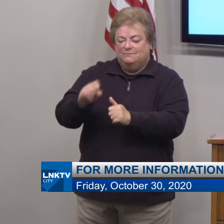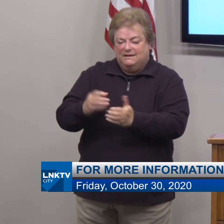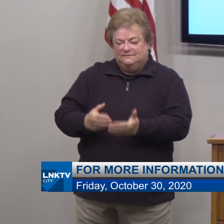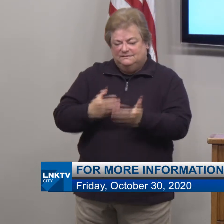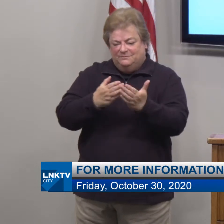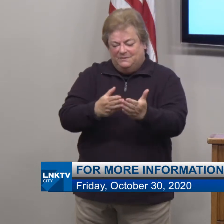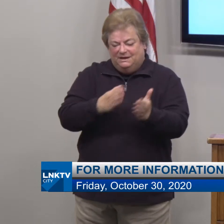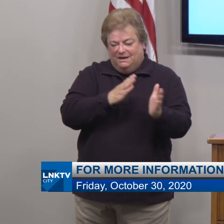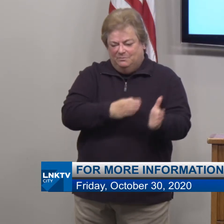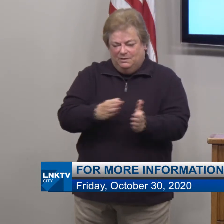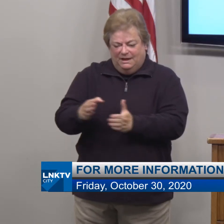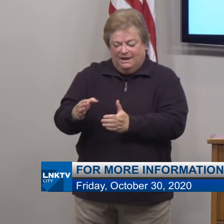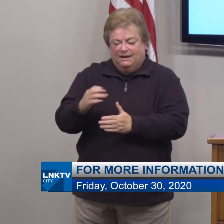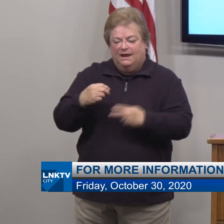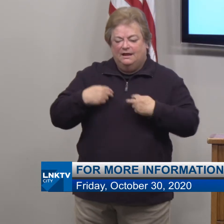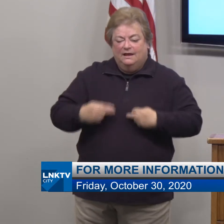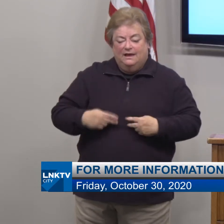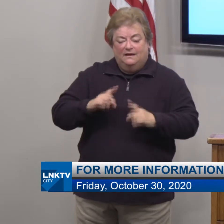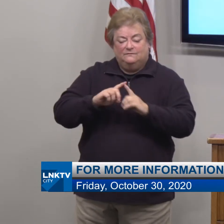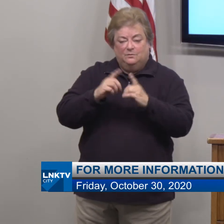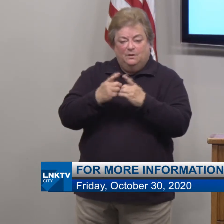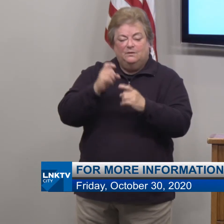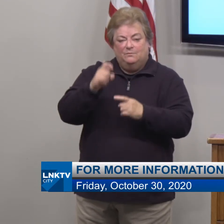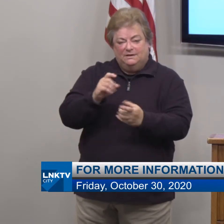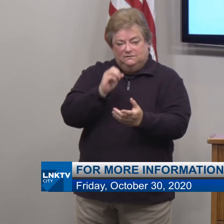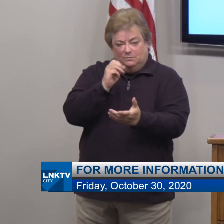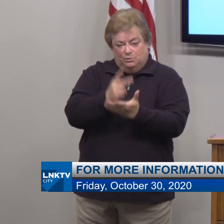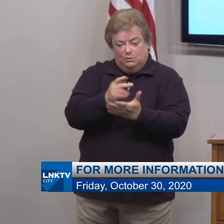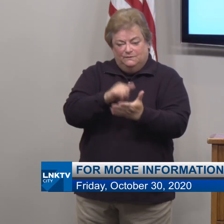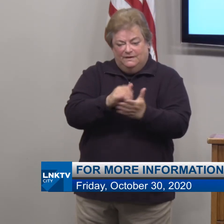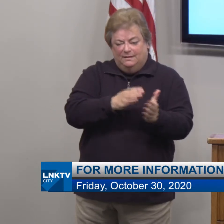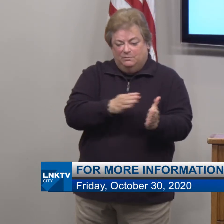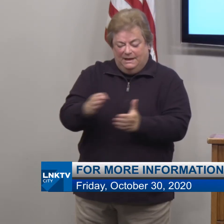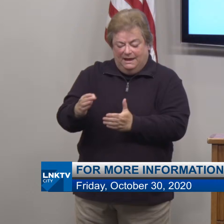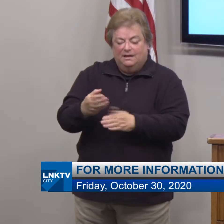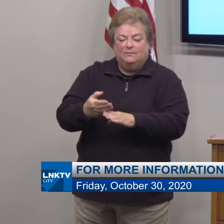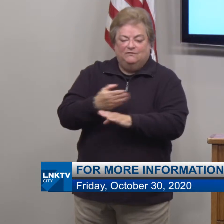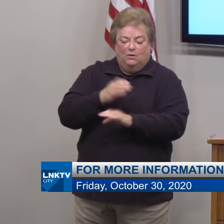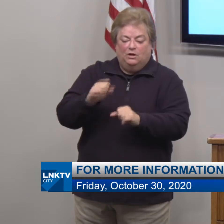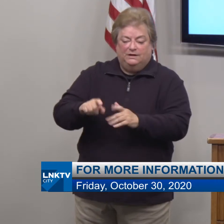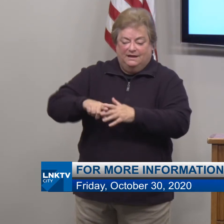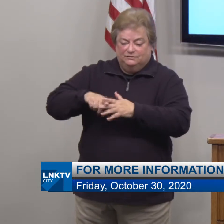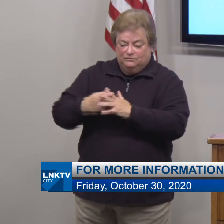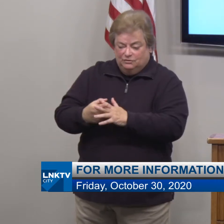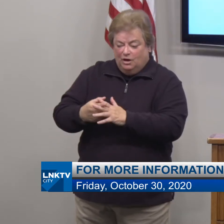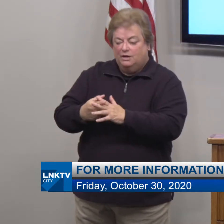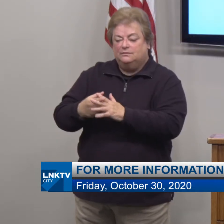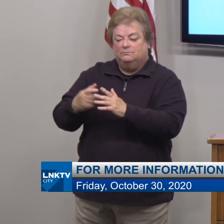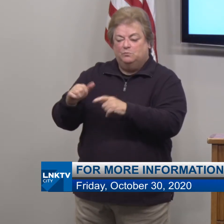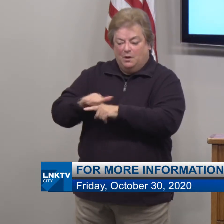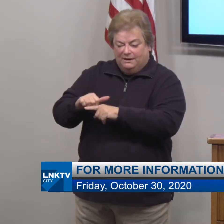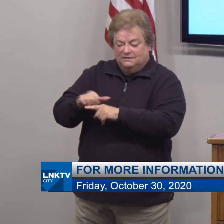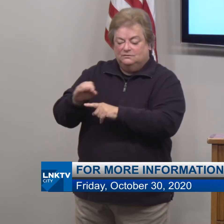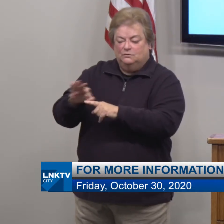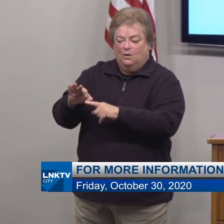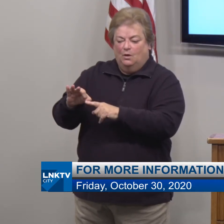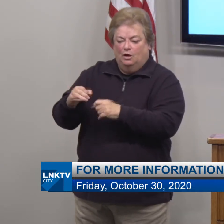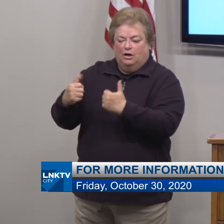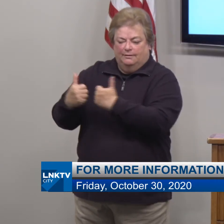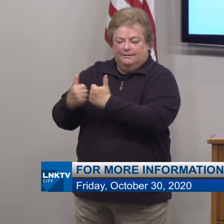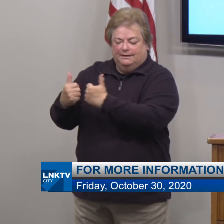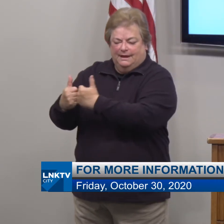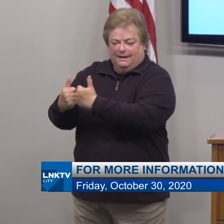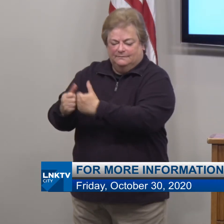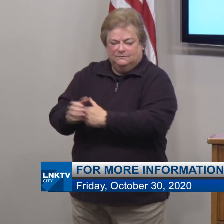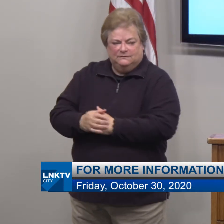plan, and the health department must approve the plan before practices or events can occur. The owners of